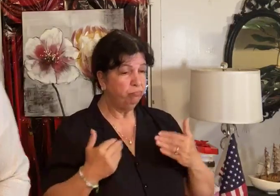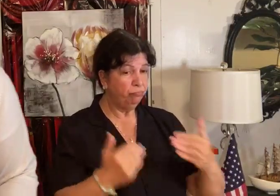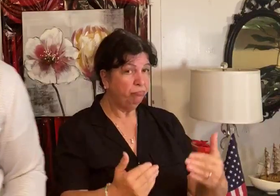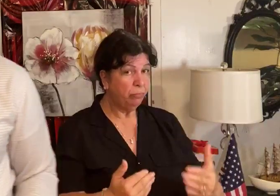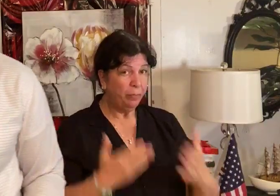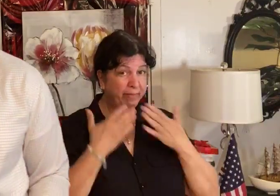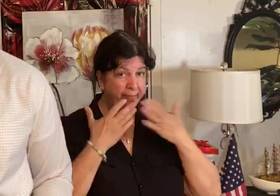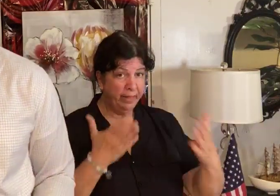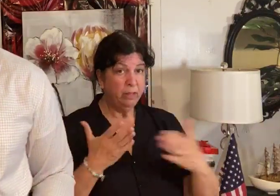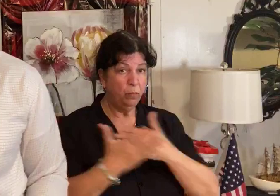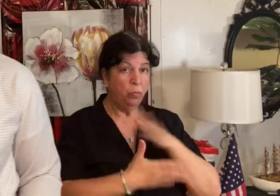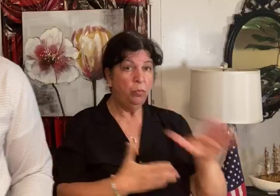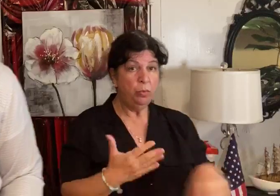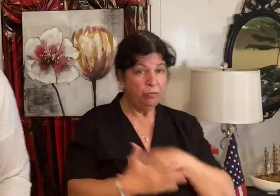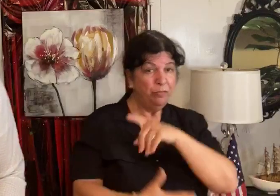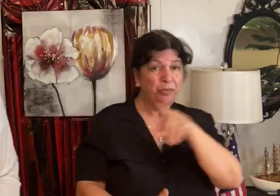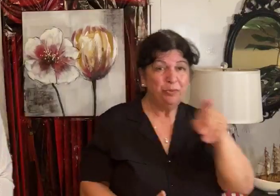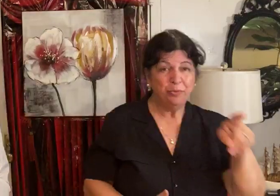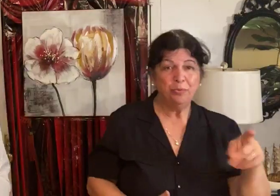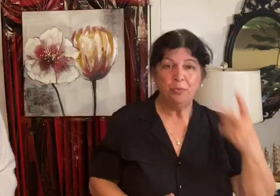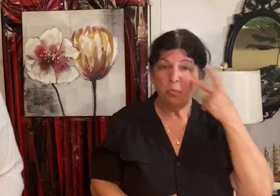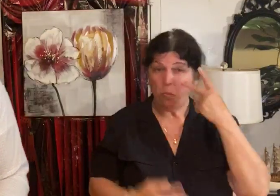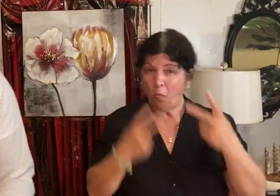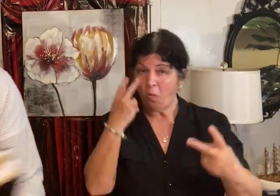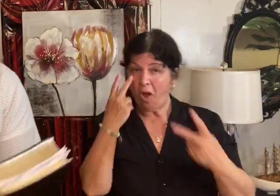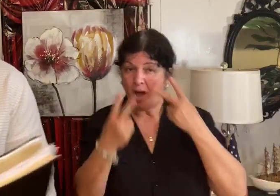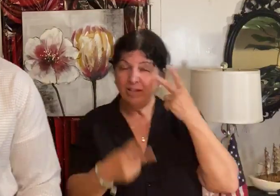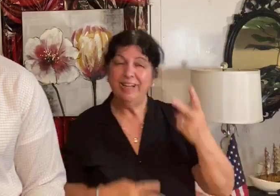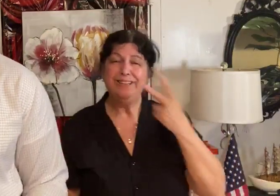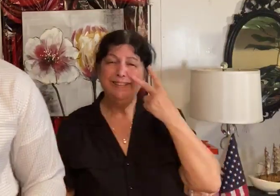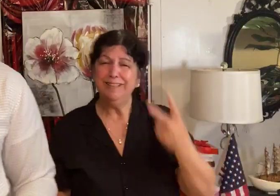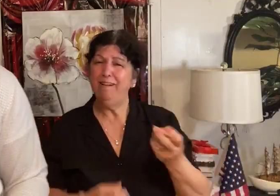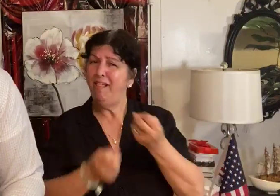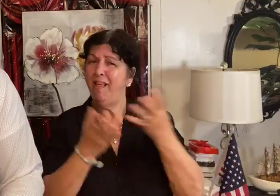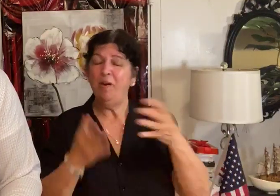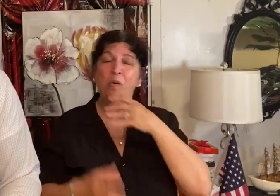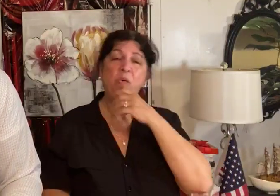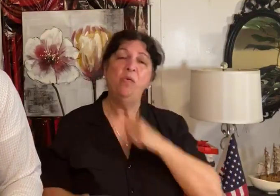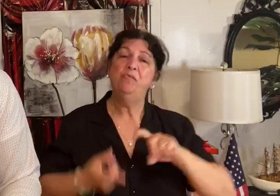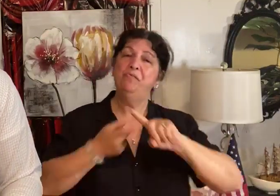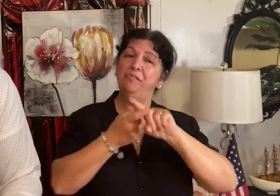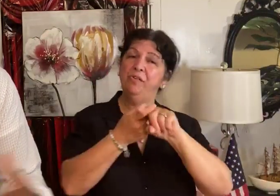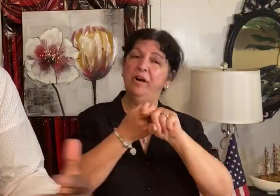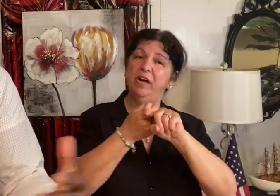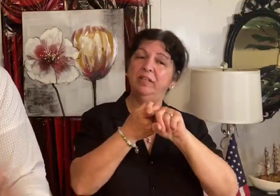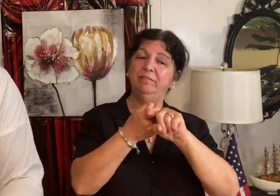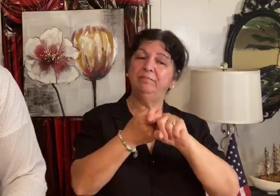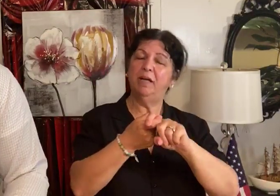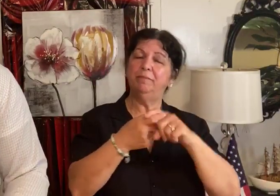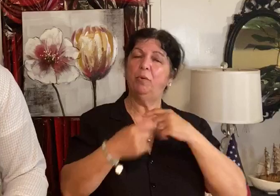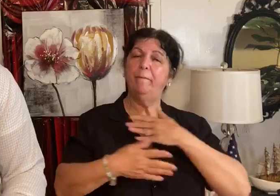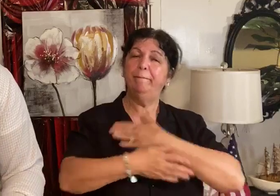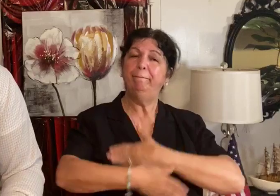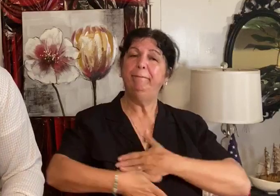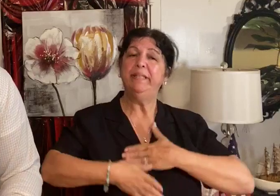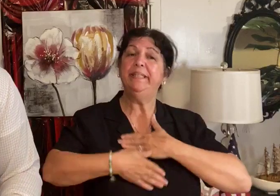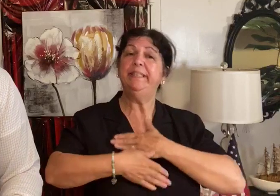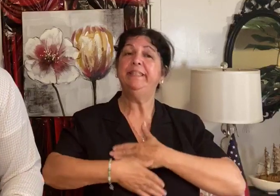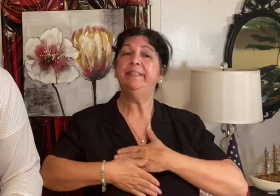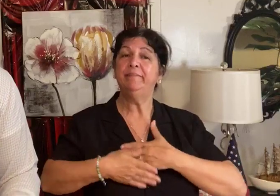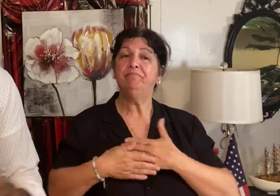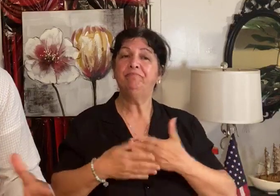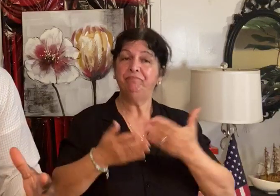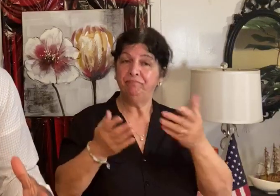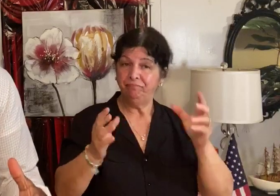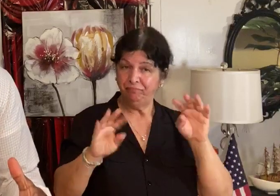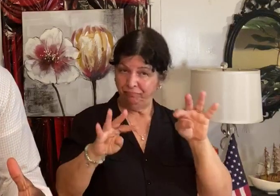me thank all of you who are watching. I see a lot of old friends, and I'm just so pleased that you were able to